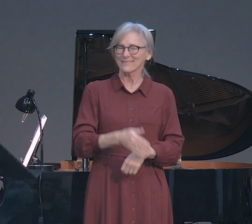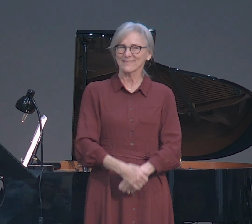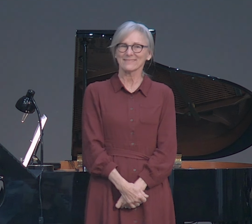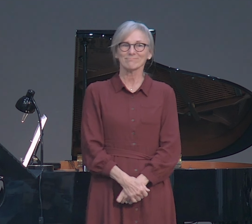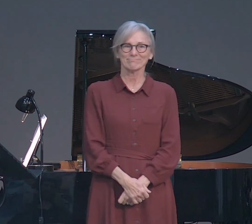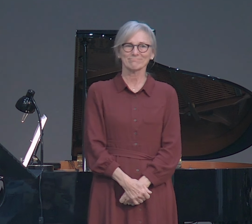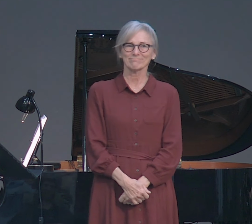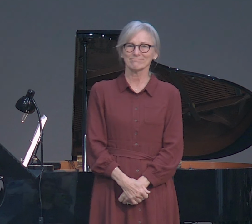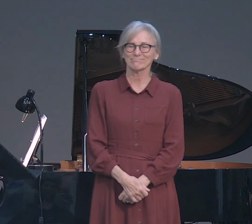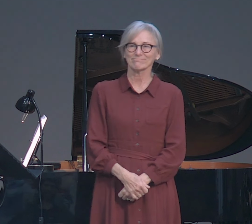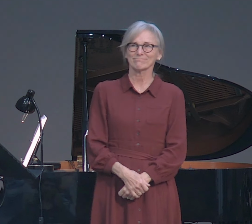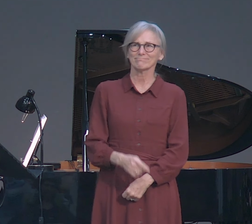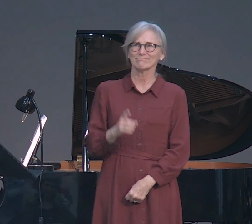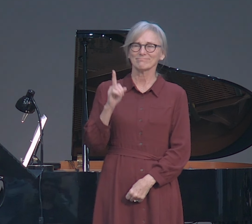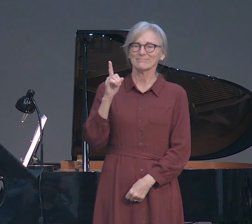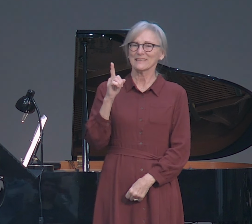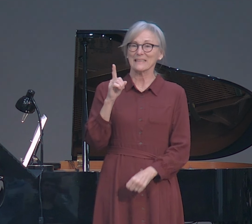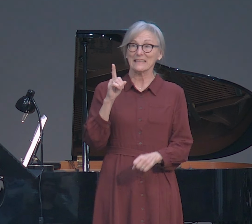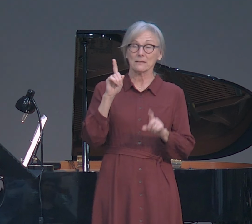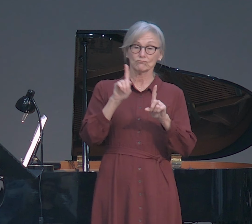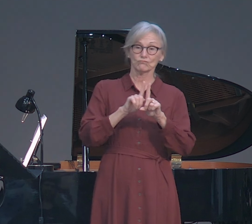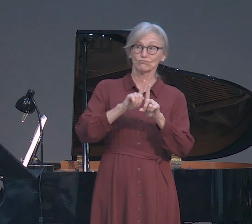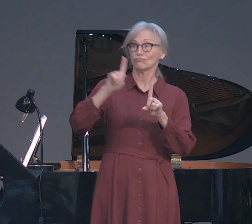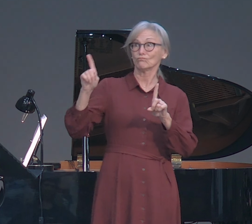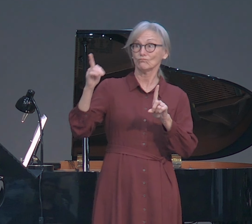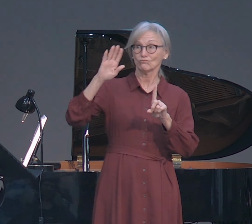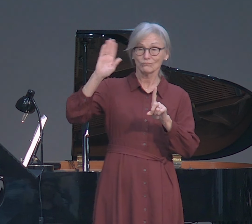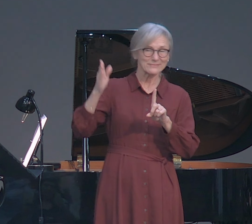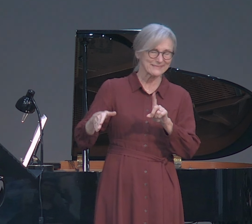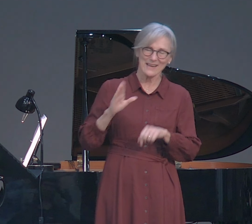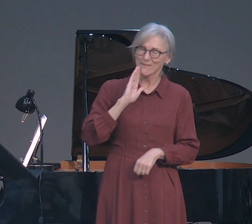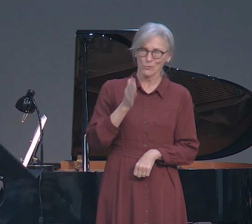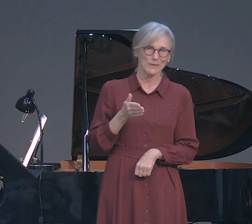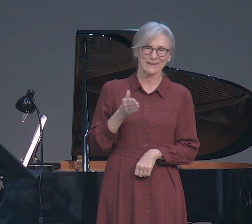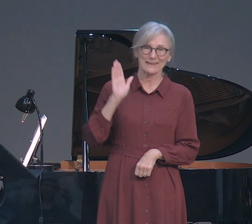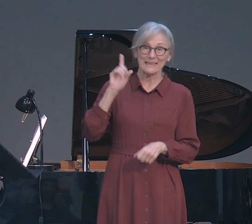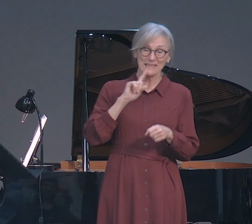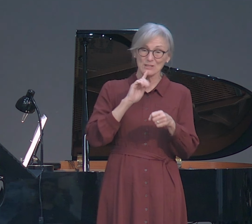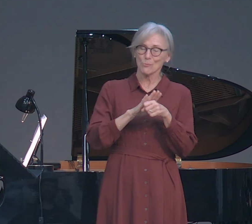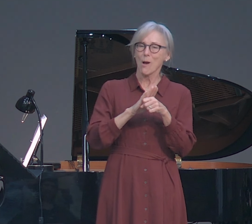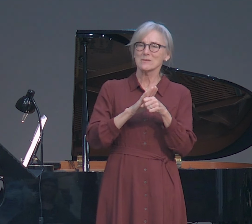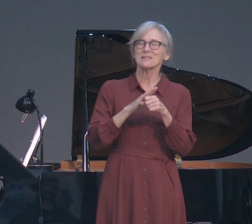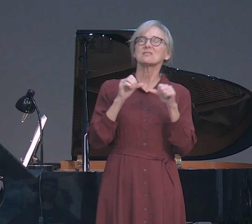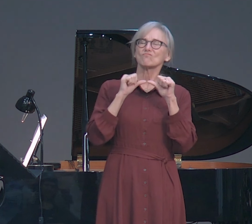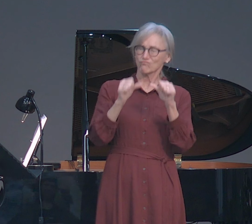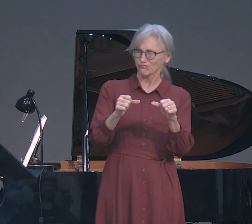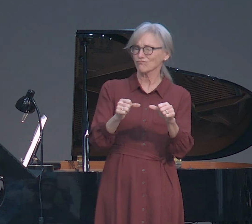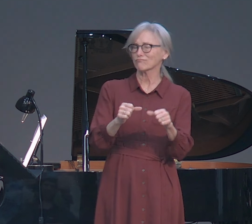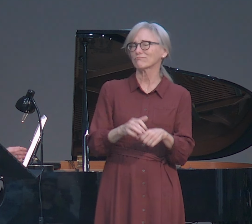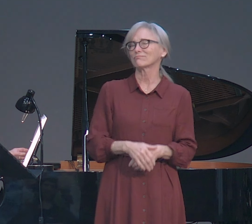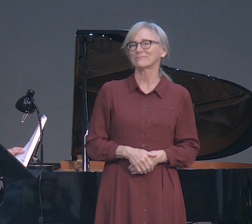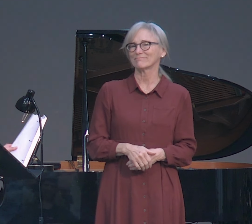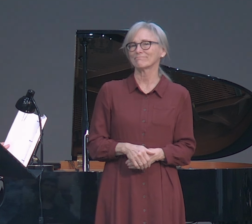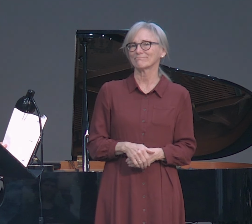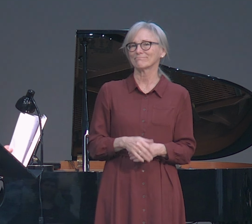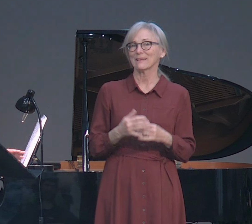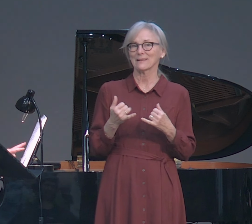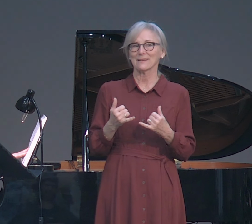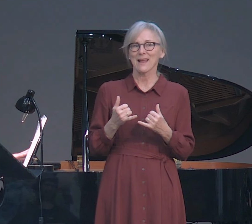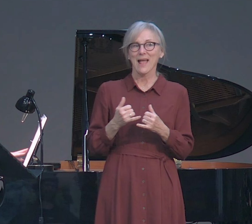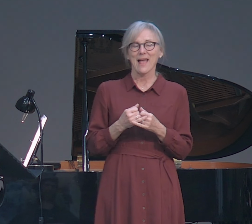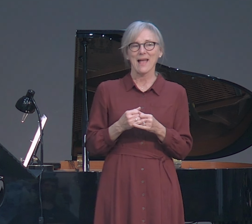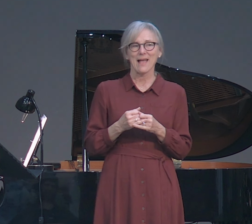He won't let our souls be lost. His promises will last. What a great comfort. I want to close our service